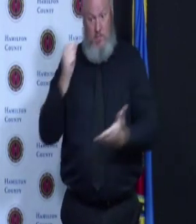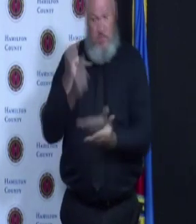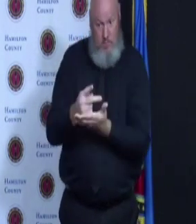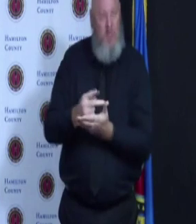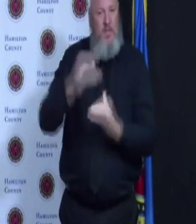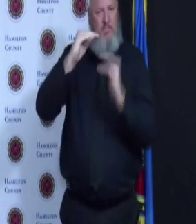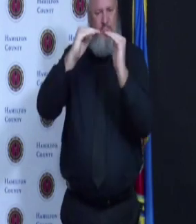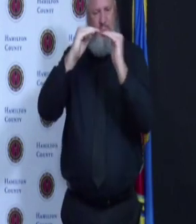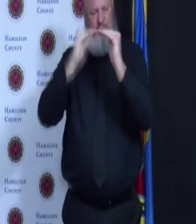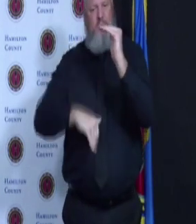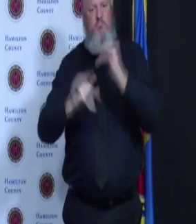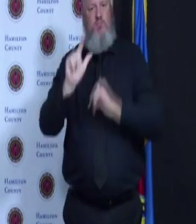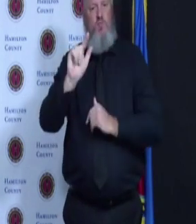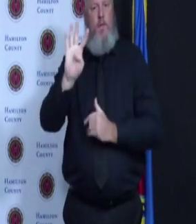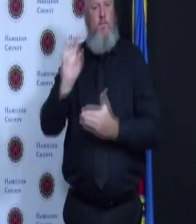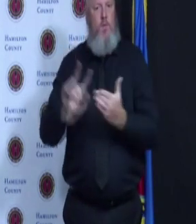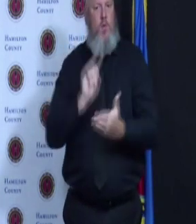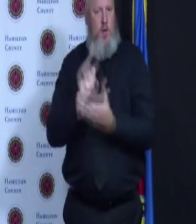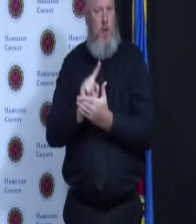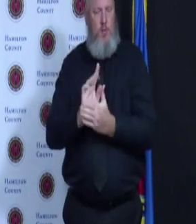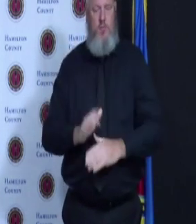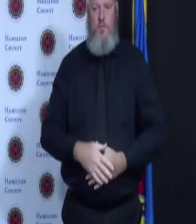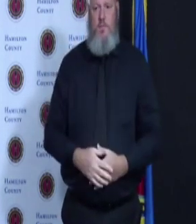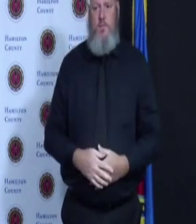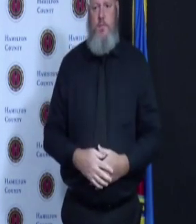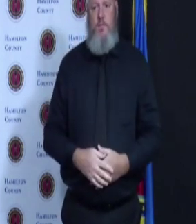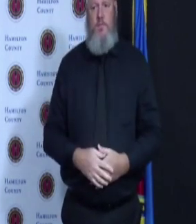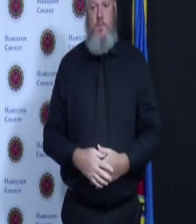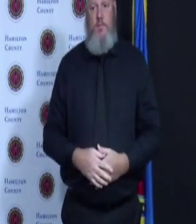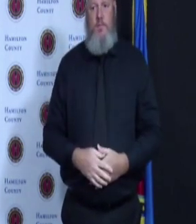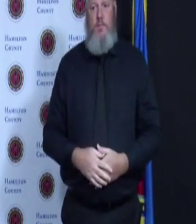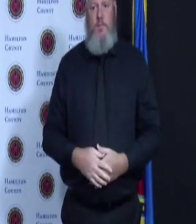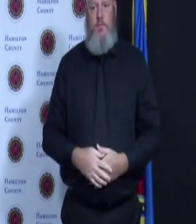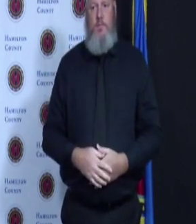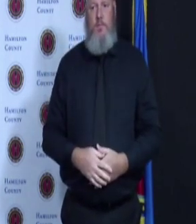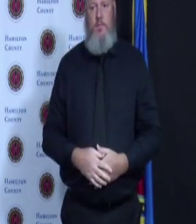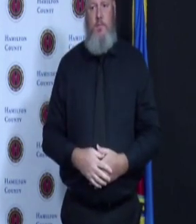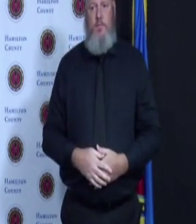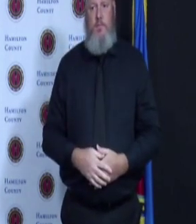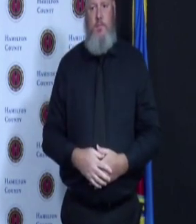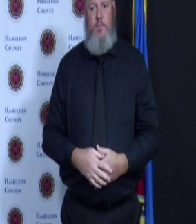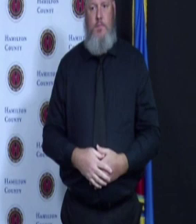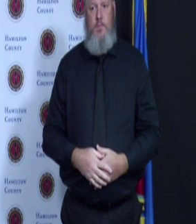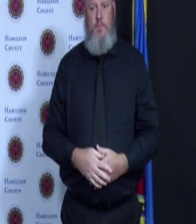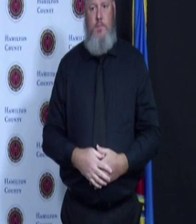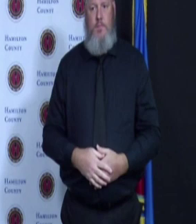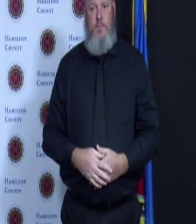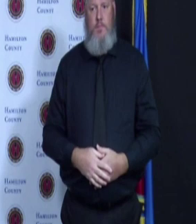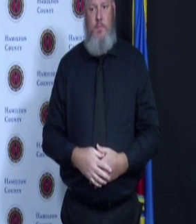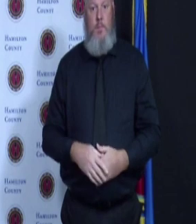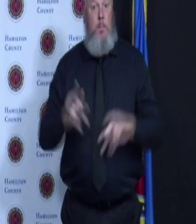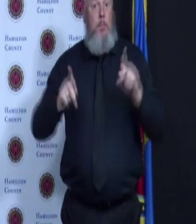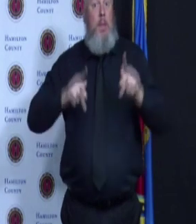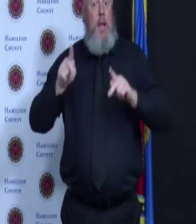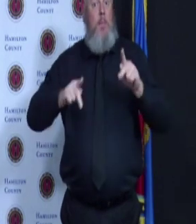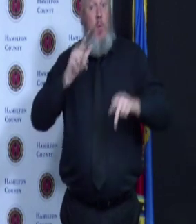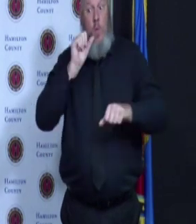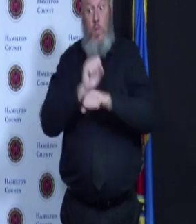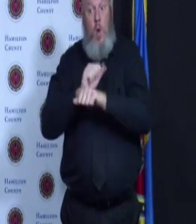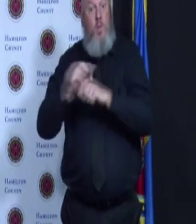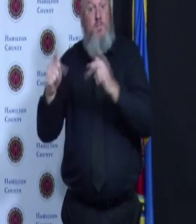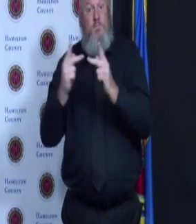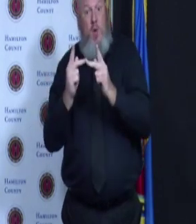working, in fact, many are working remotely, we do have an access point down on the first floor. So if you need something from